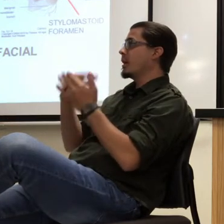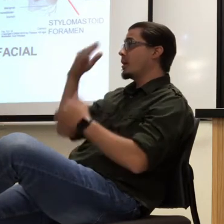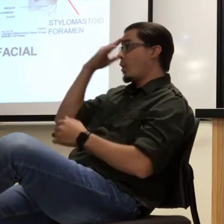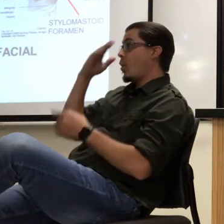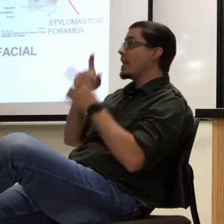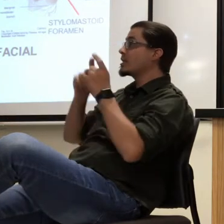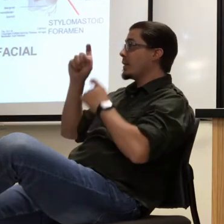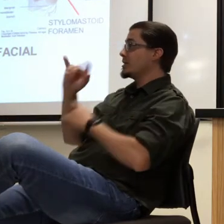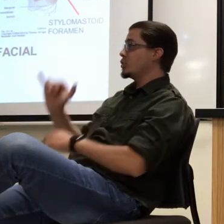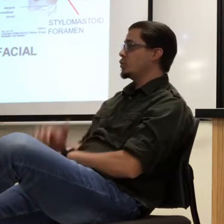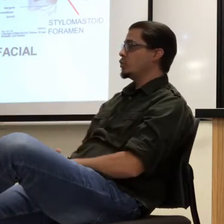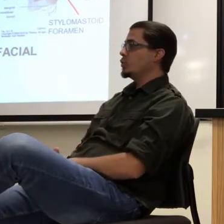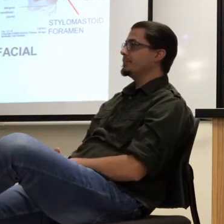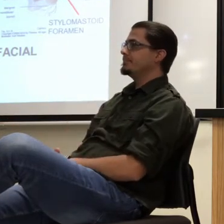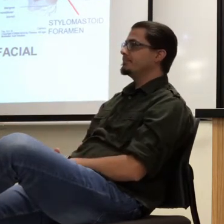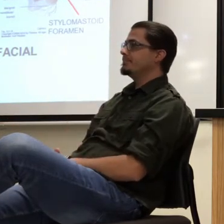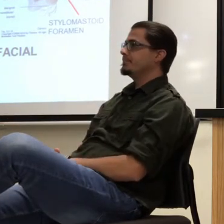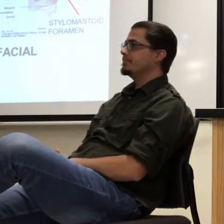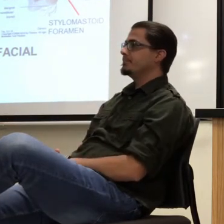expression, okay?